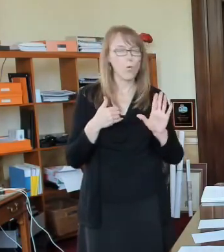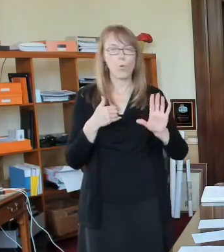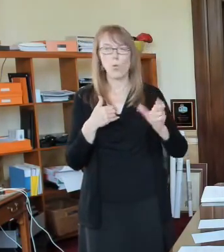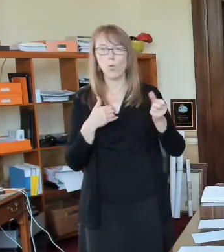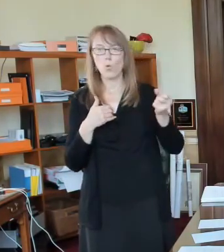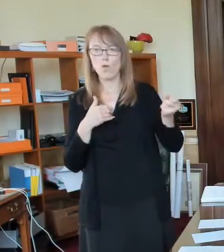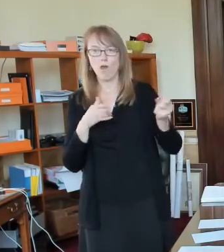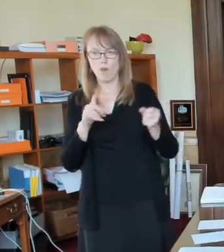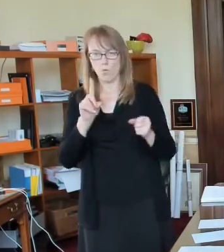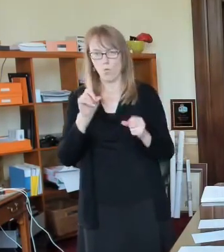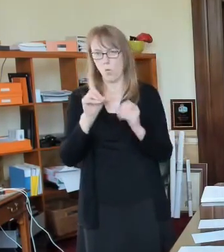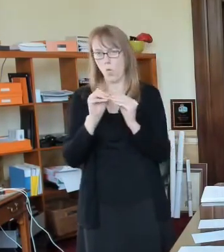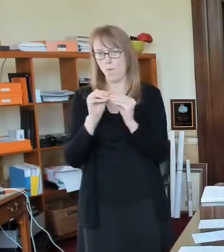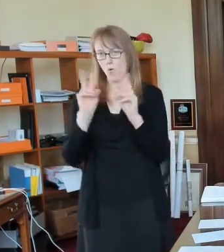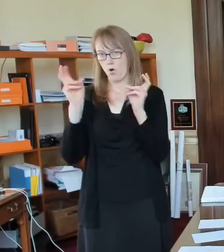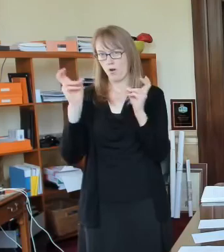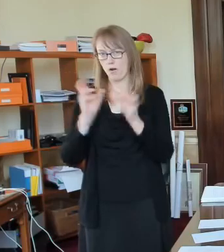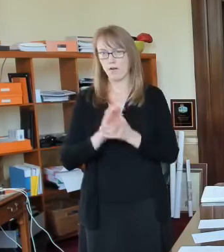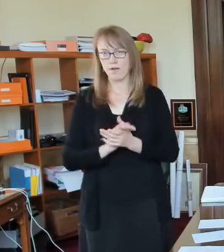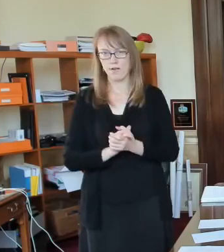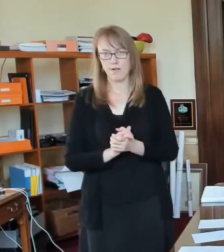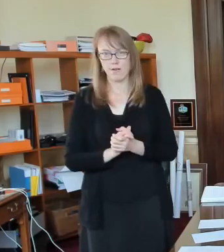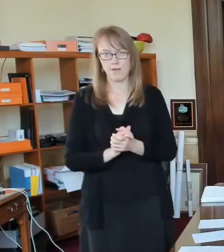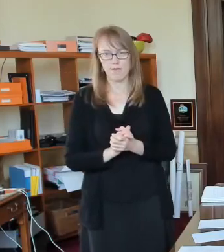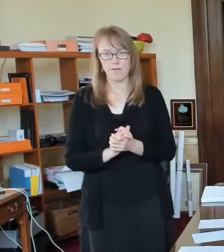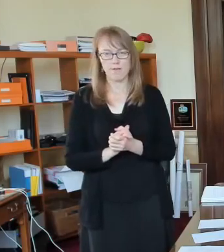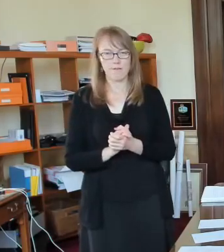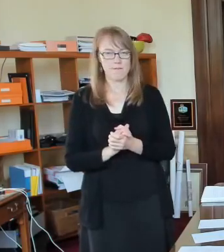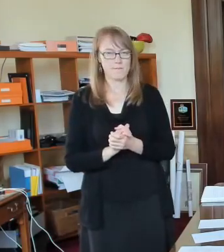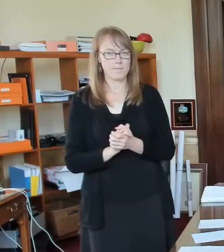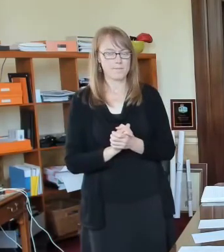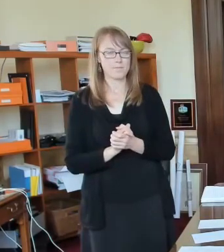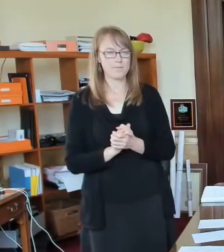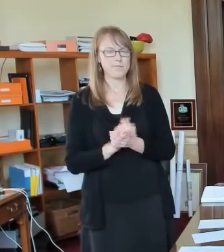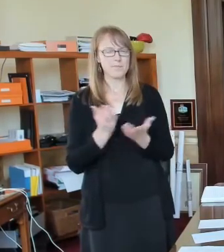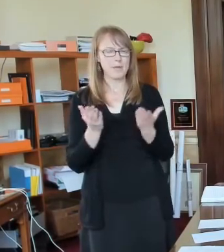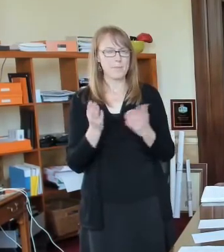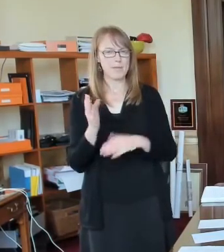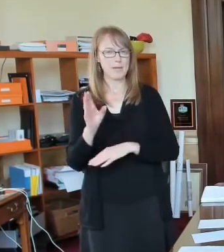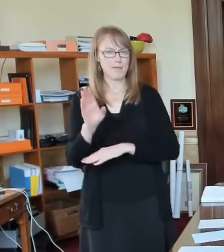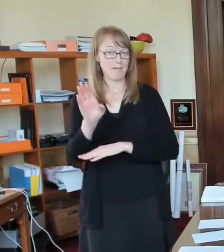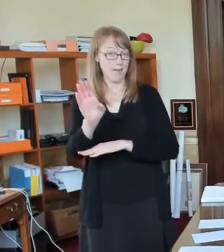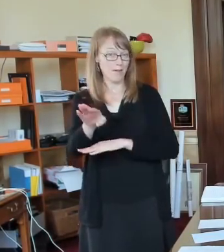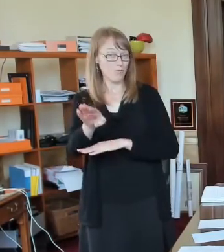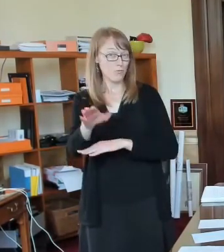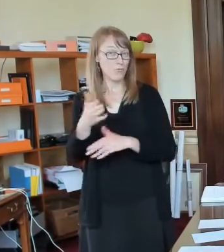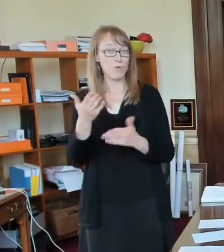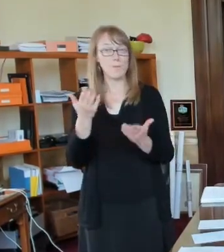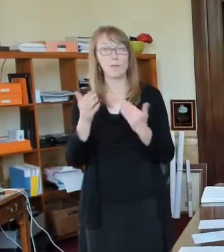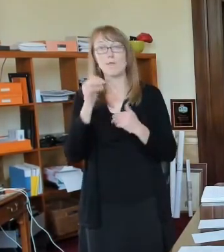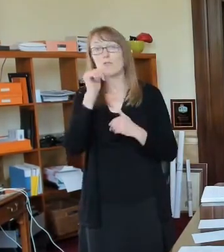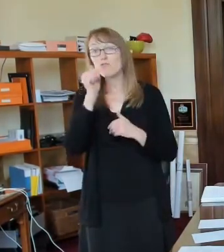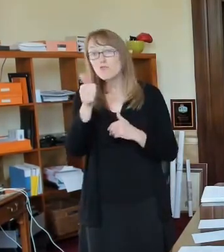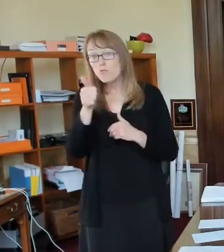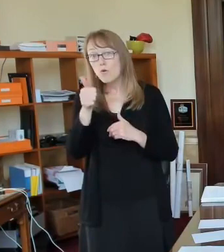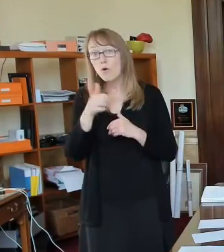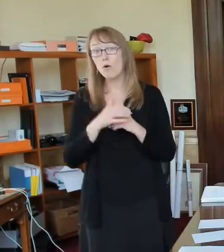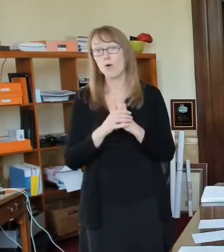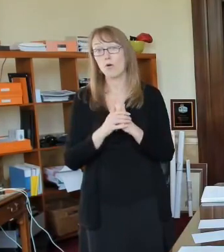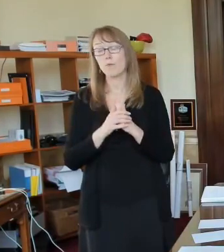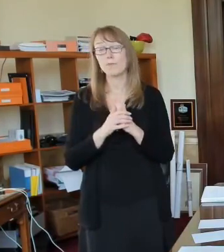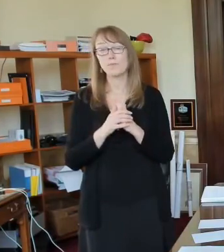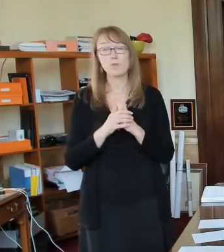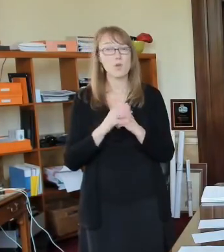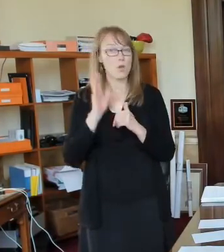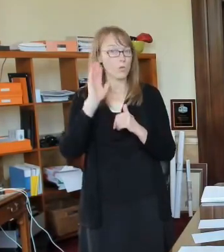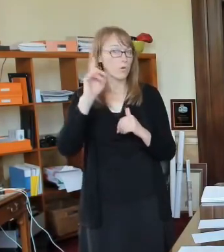is you can expect to hear maybe later this afternoon or tomorrow. Our health department has been